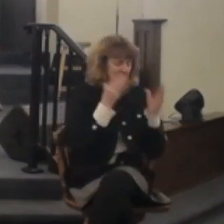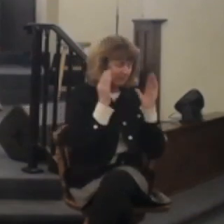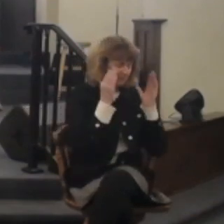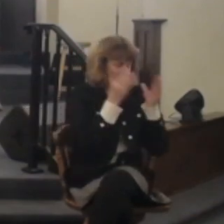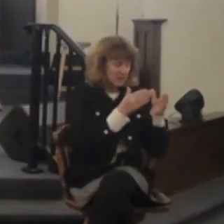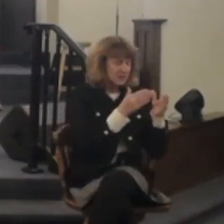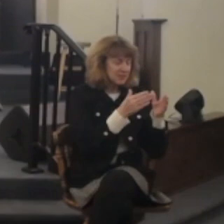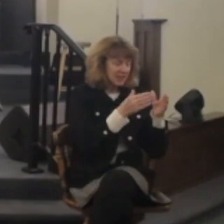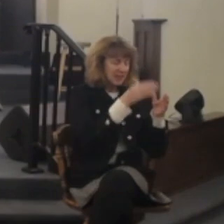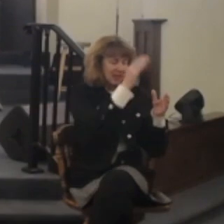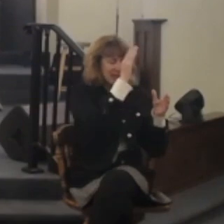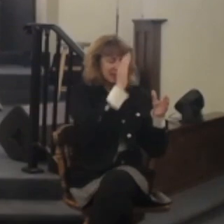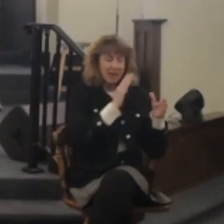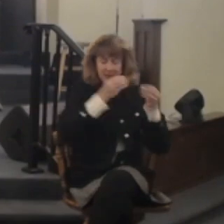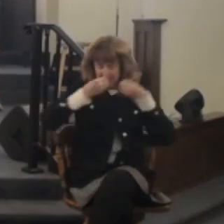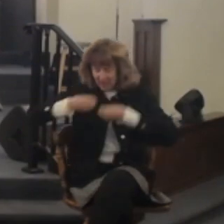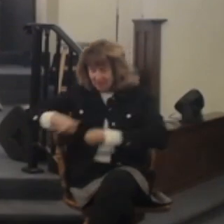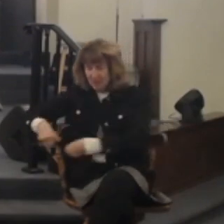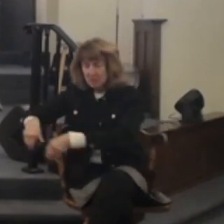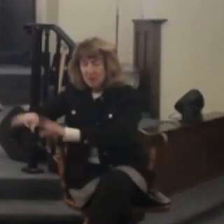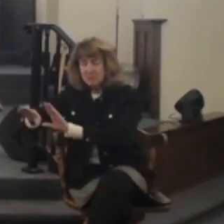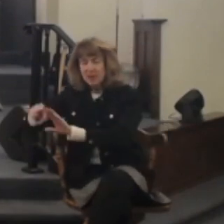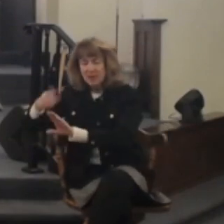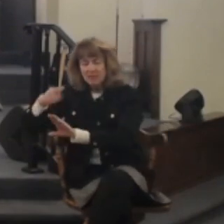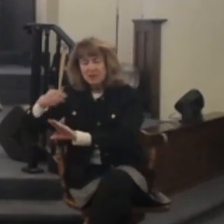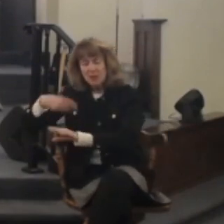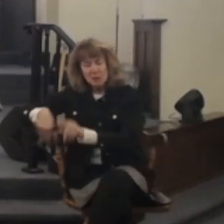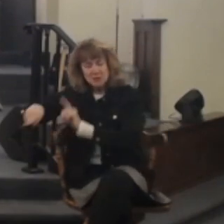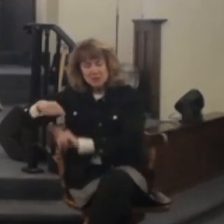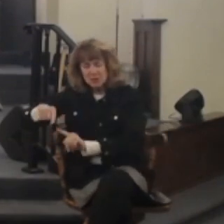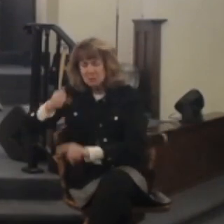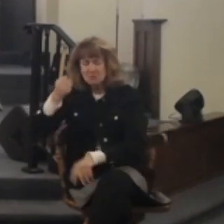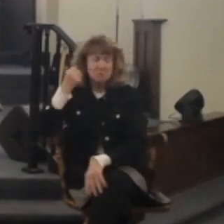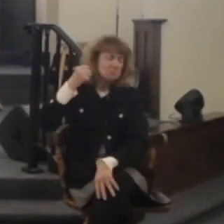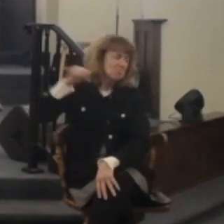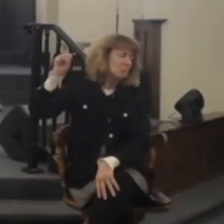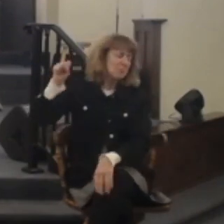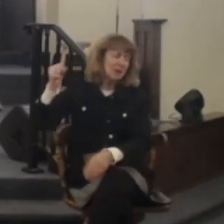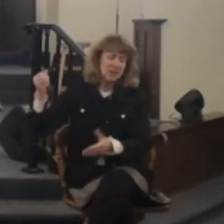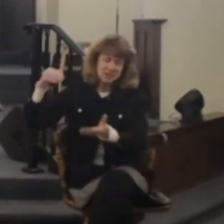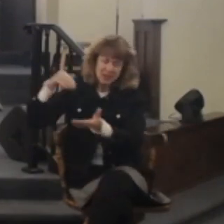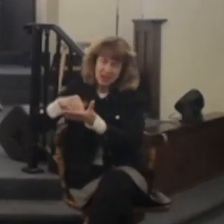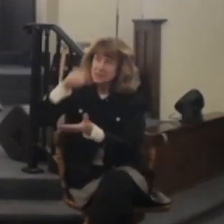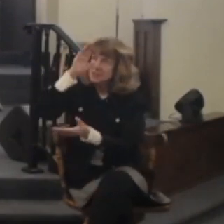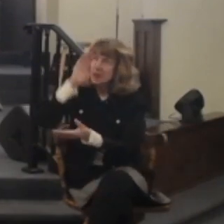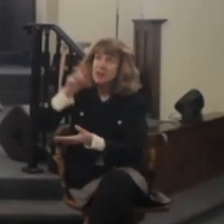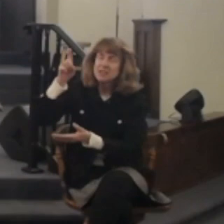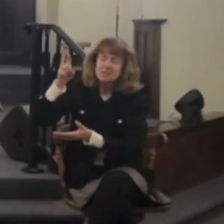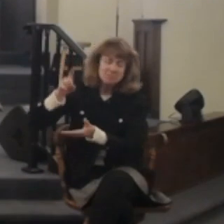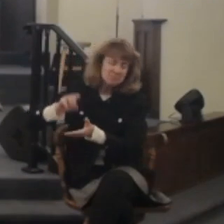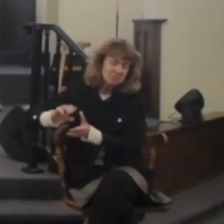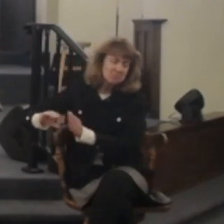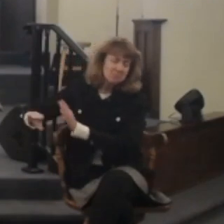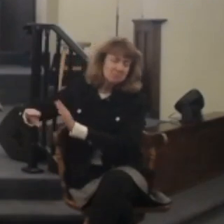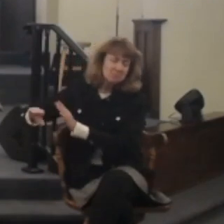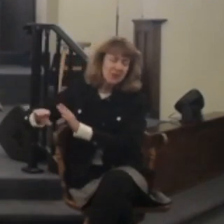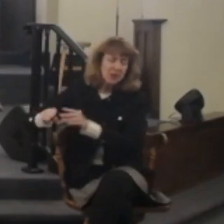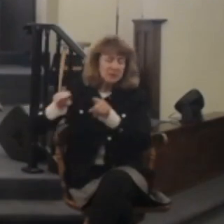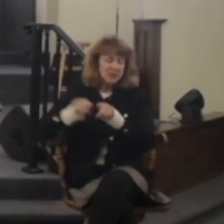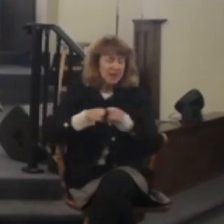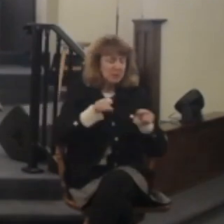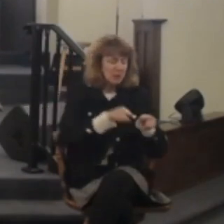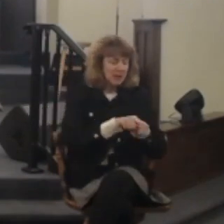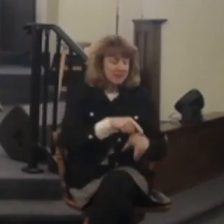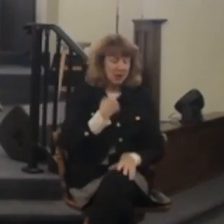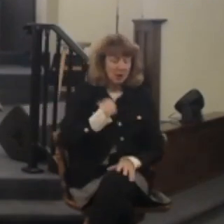reason, God gave them up to vile passions, for even their women exchanged the natural use for what is against nature. Likewise, also the men,